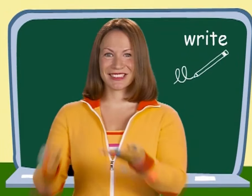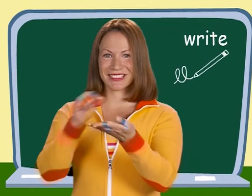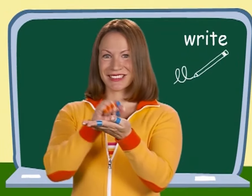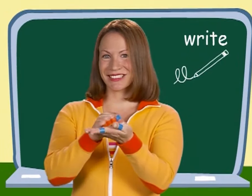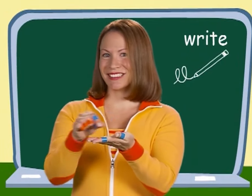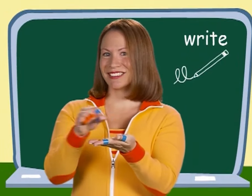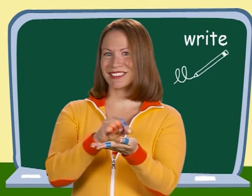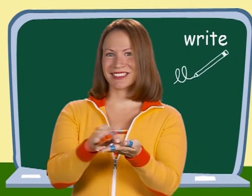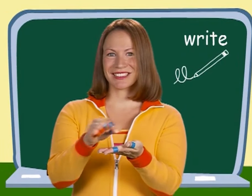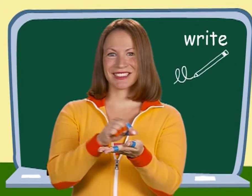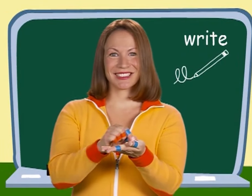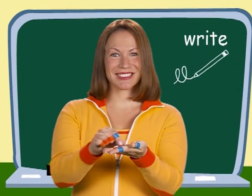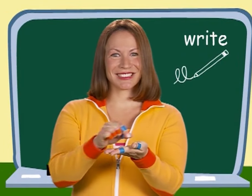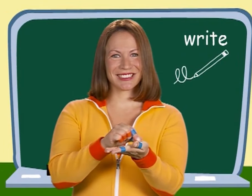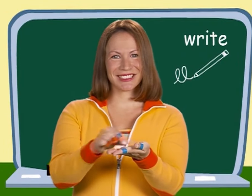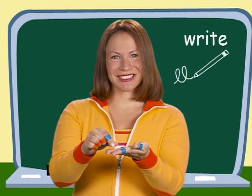Let's sign write.